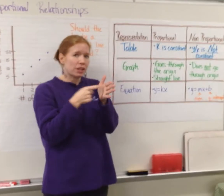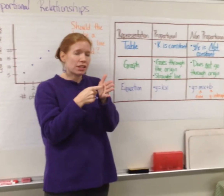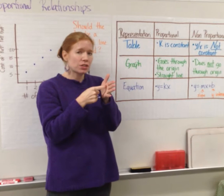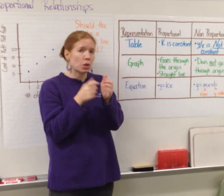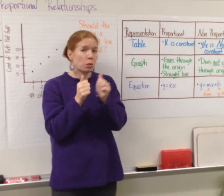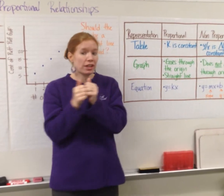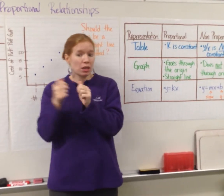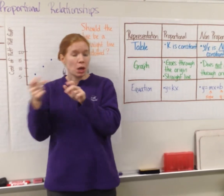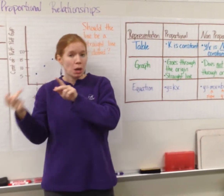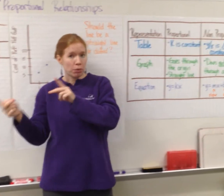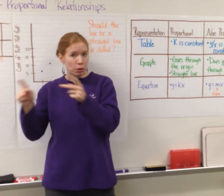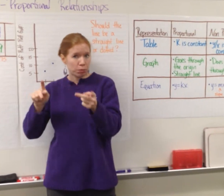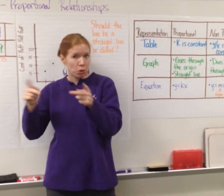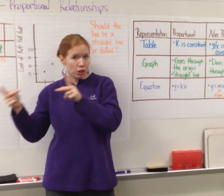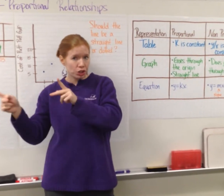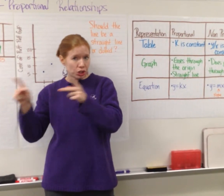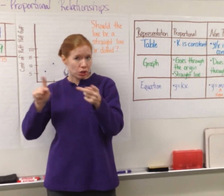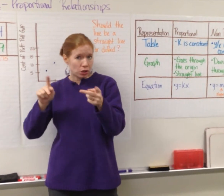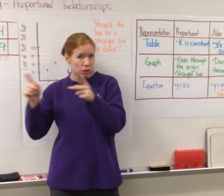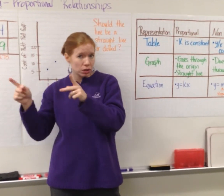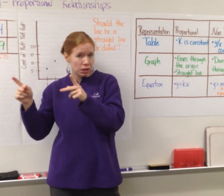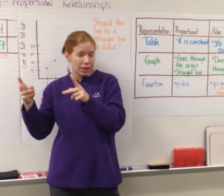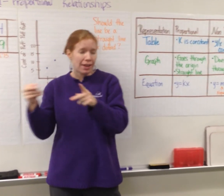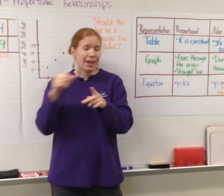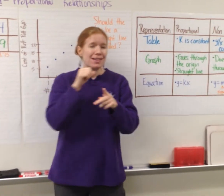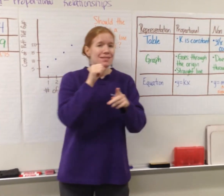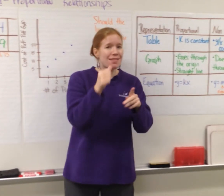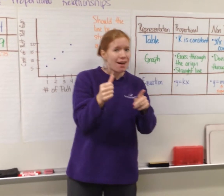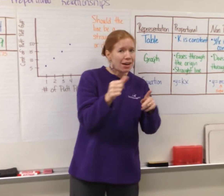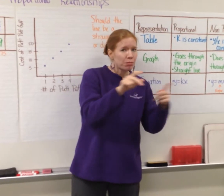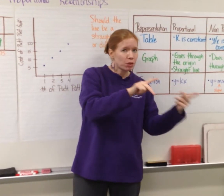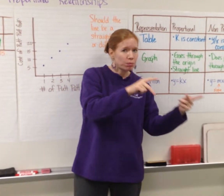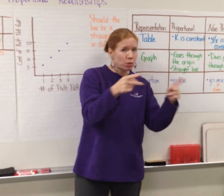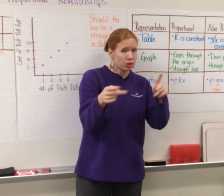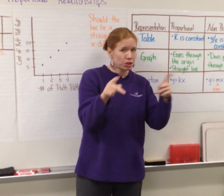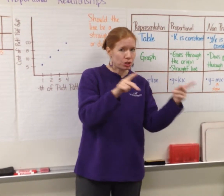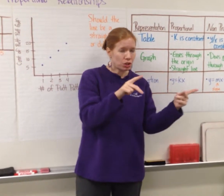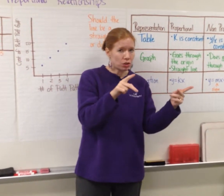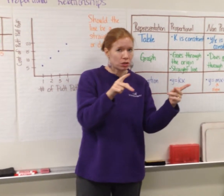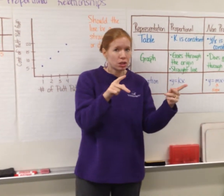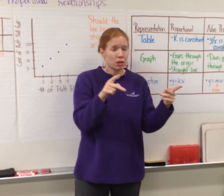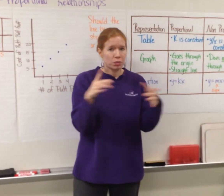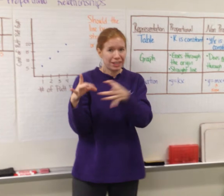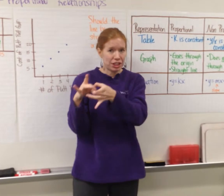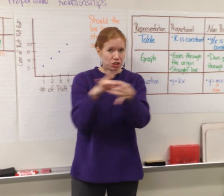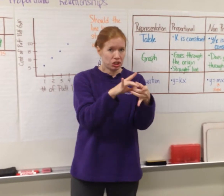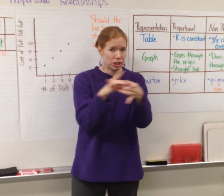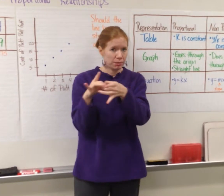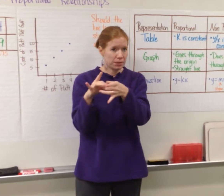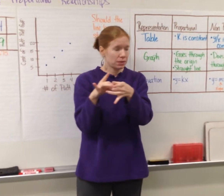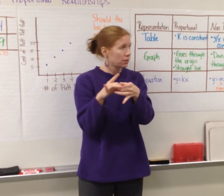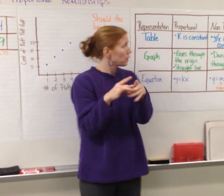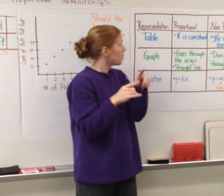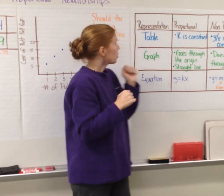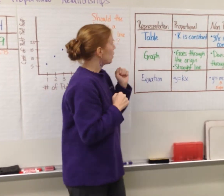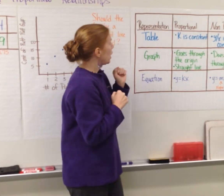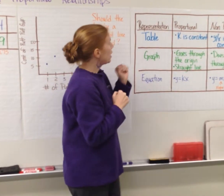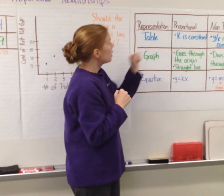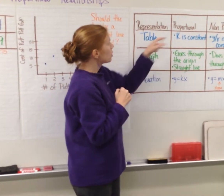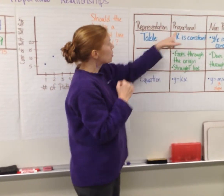notice with proportional and non-proportional relationships. Okay,